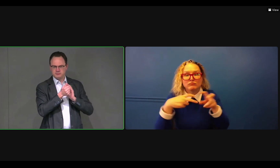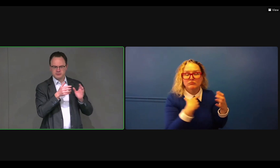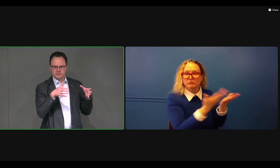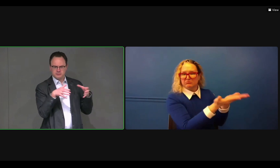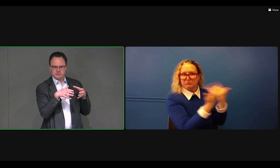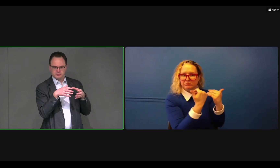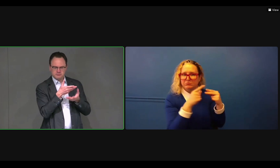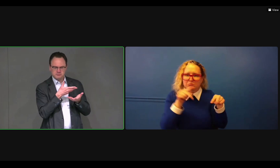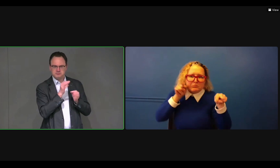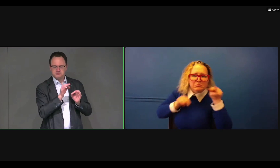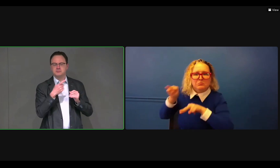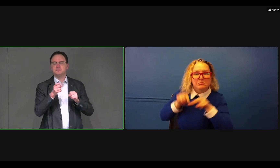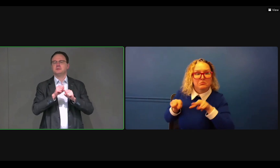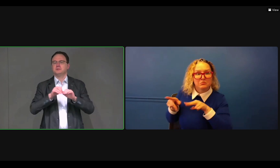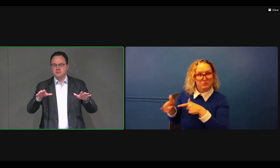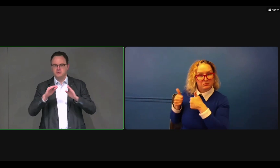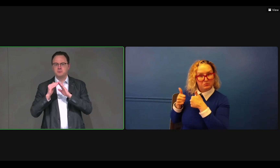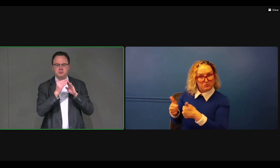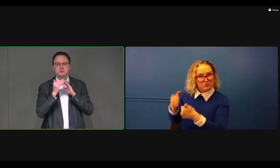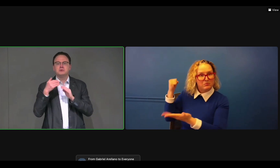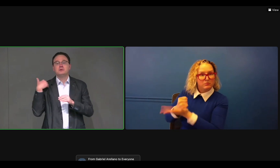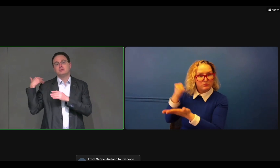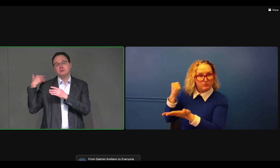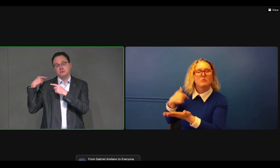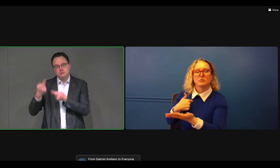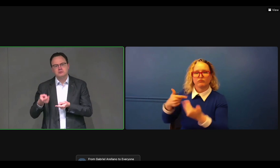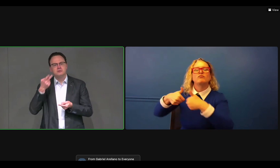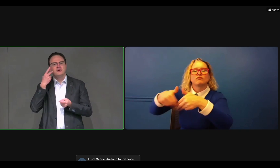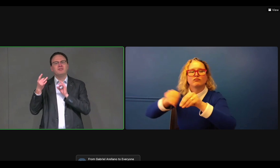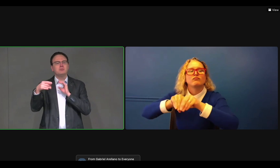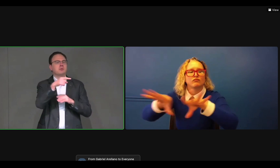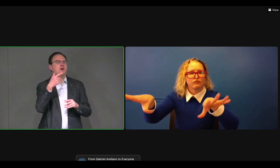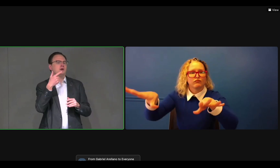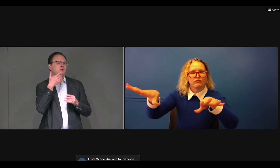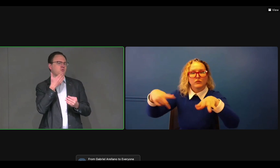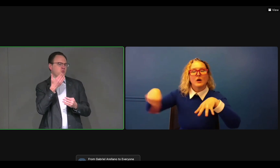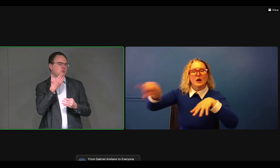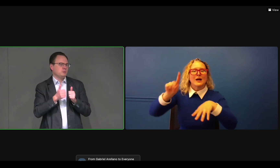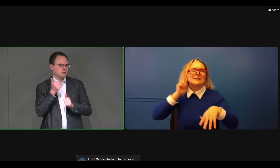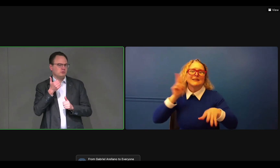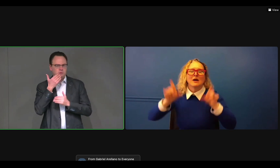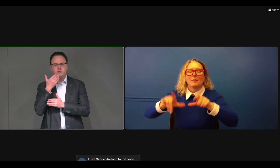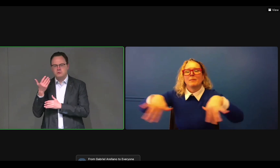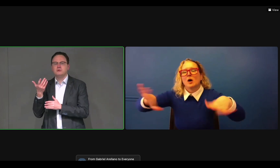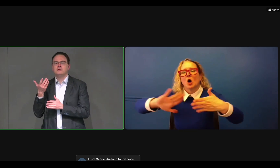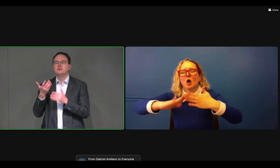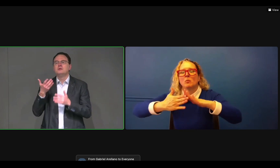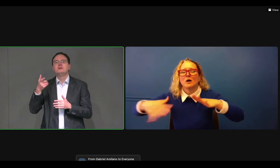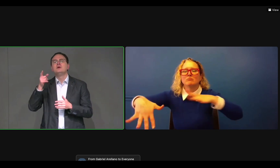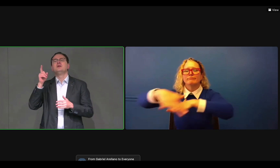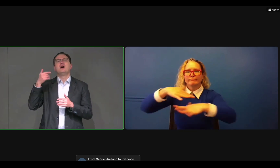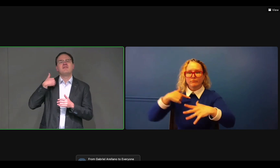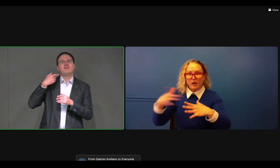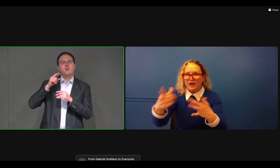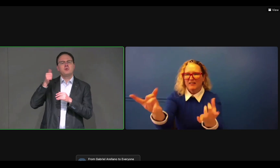opinion. And we again relied on our 5 experts in a given field before we shared them with the community. For the most part,